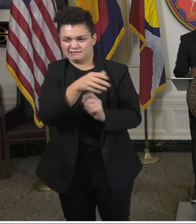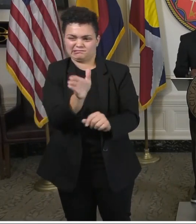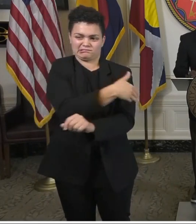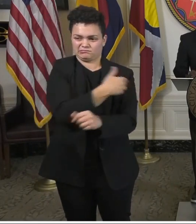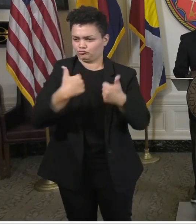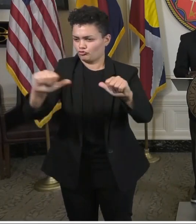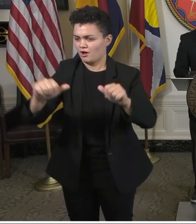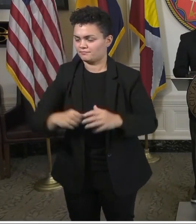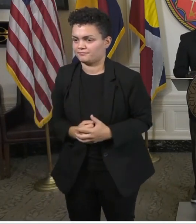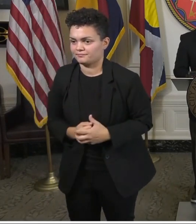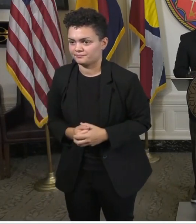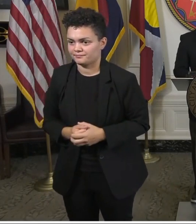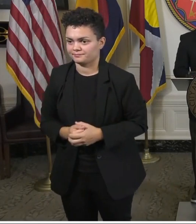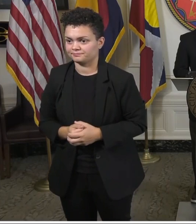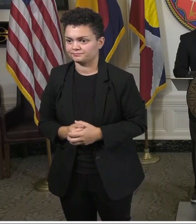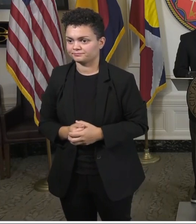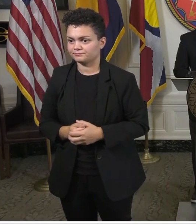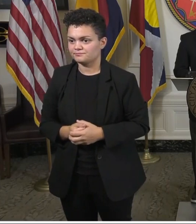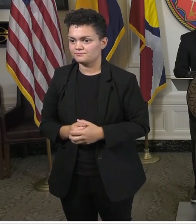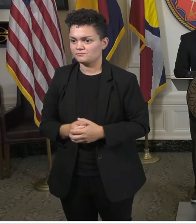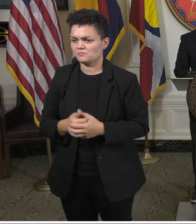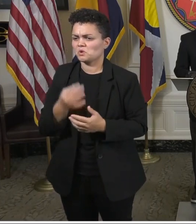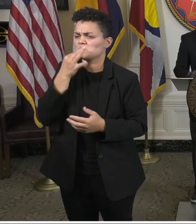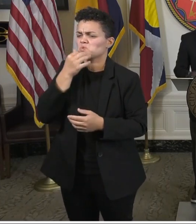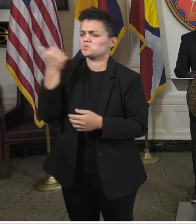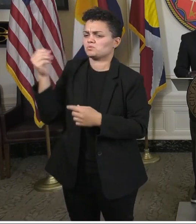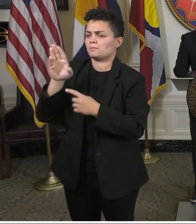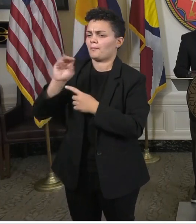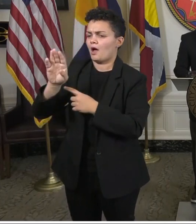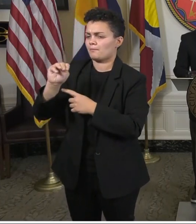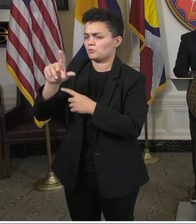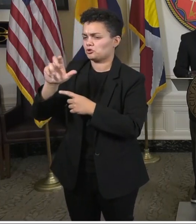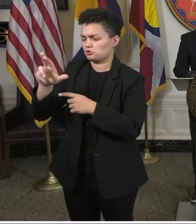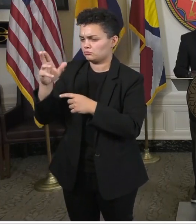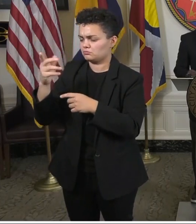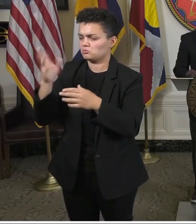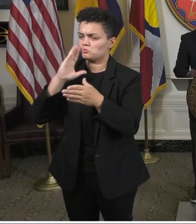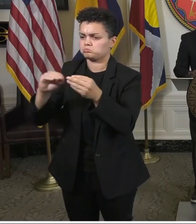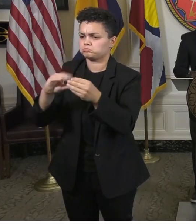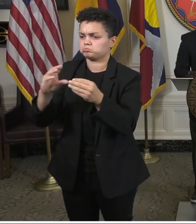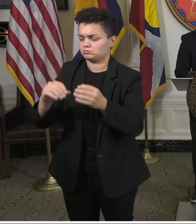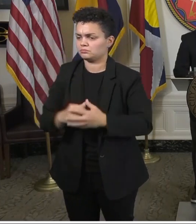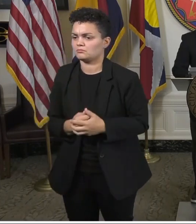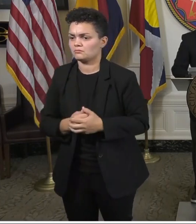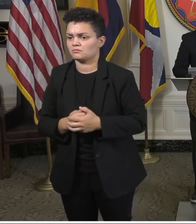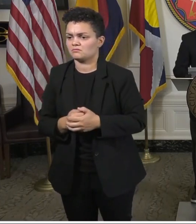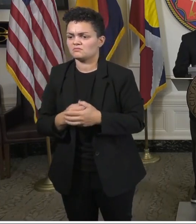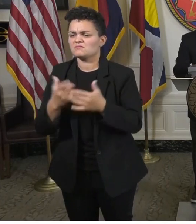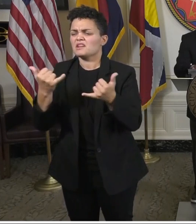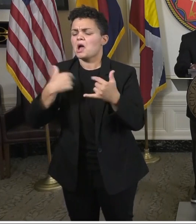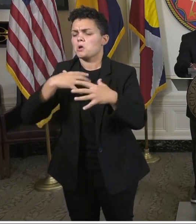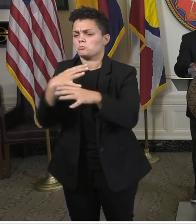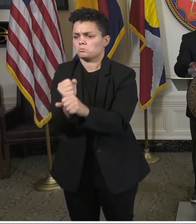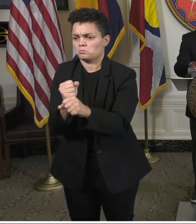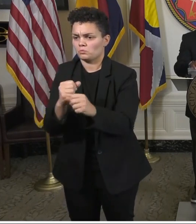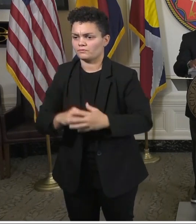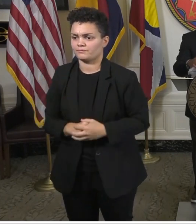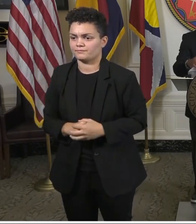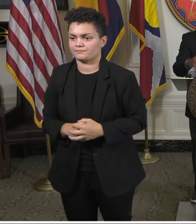are currently. Our hospitalization rates remain low and flat. Our ICU capacity is